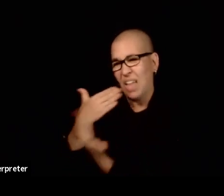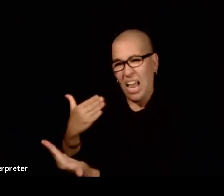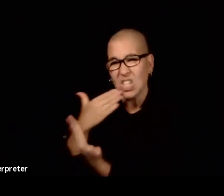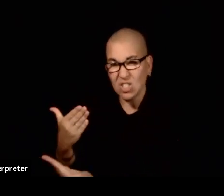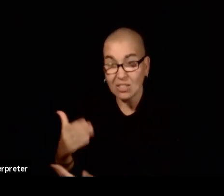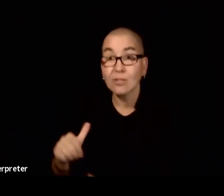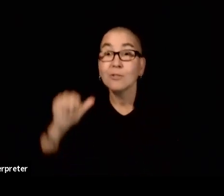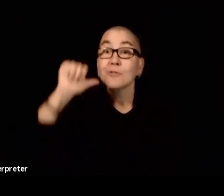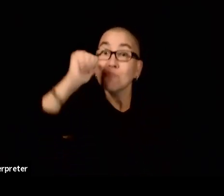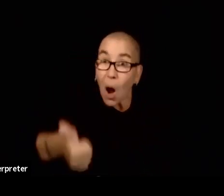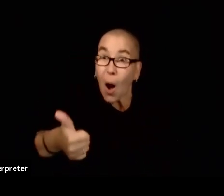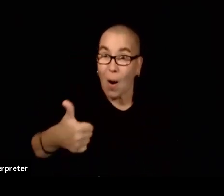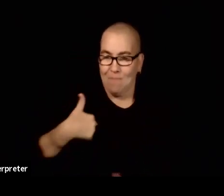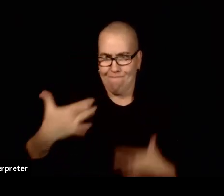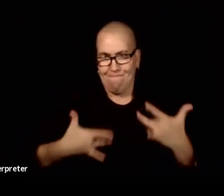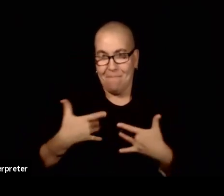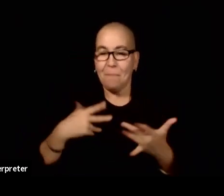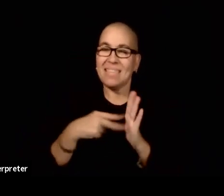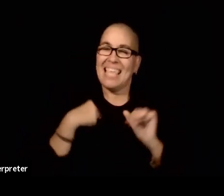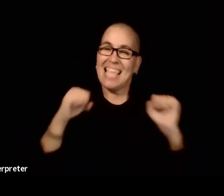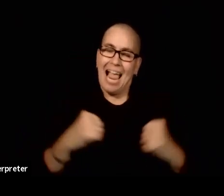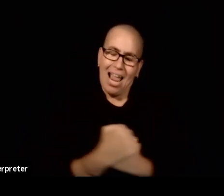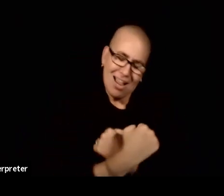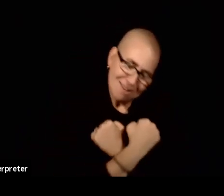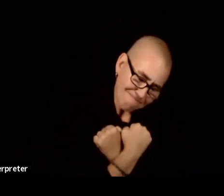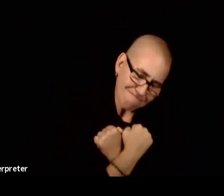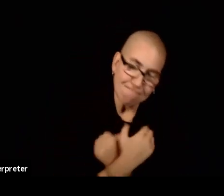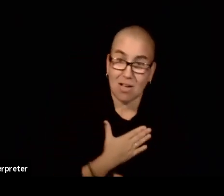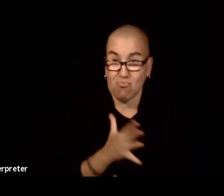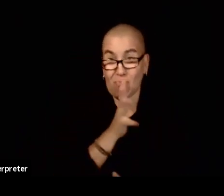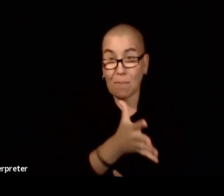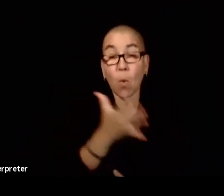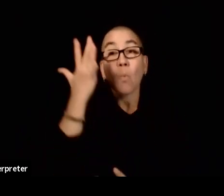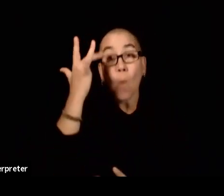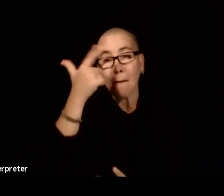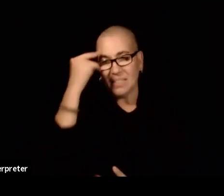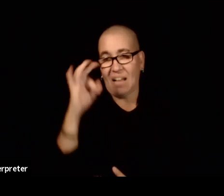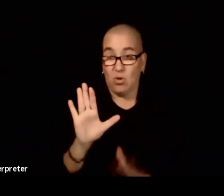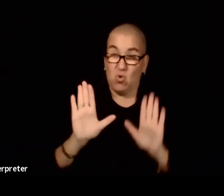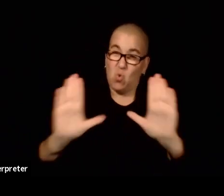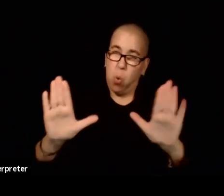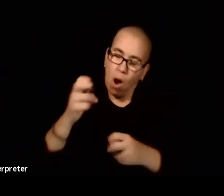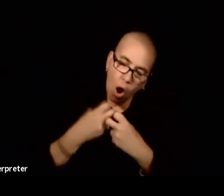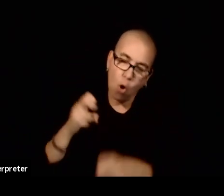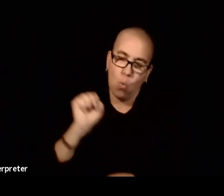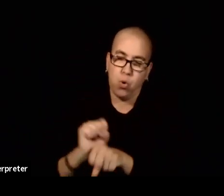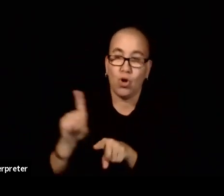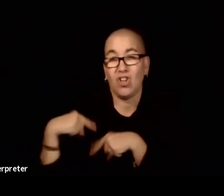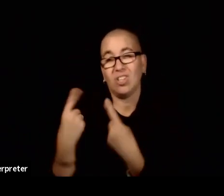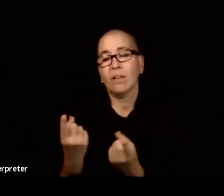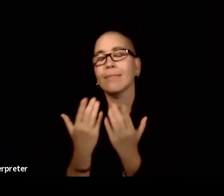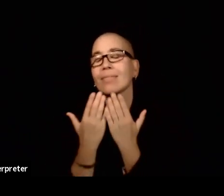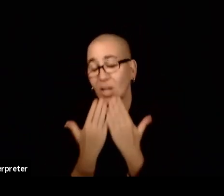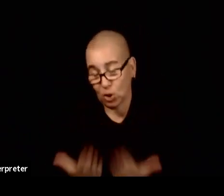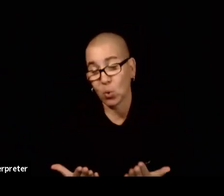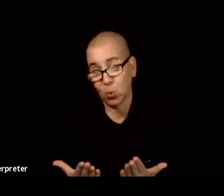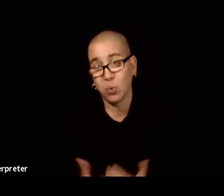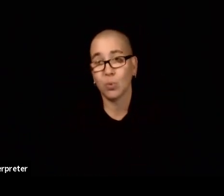guys are doing. And that means a lot to me. And with that, I will toss it back to Commissioner Malcolm. Thanks so much for having me